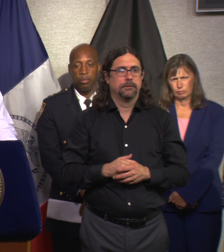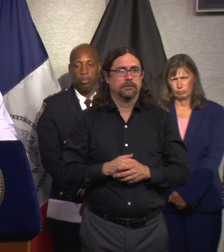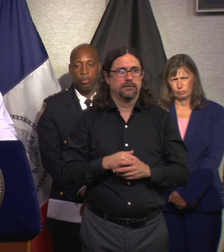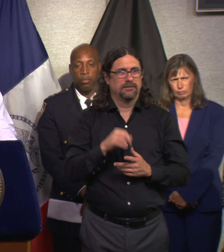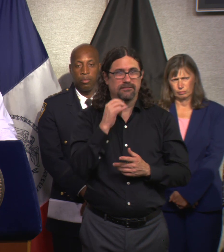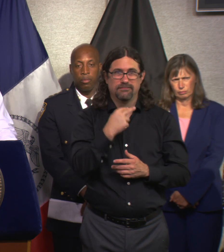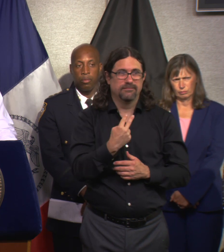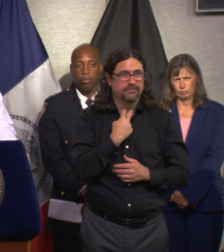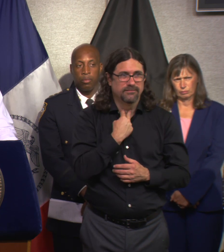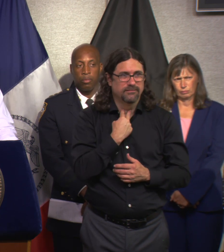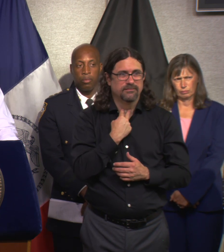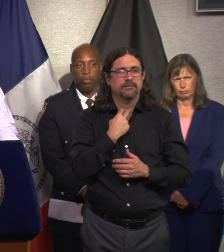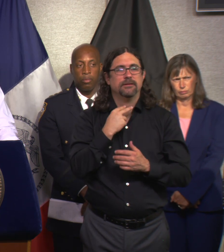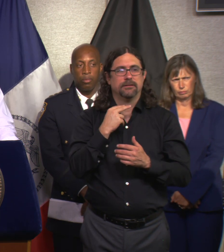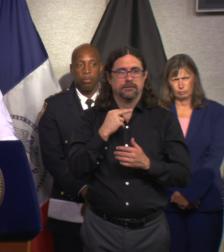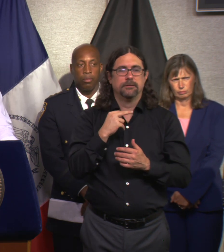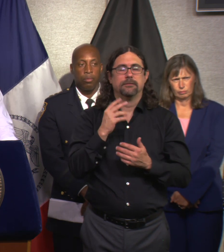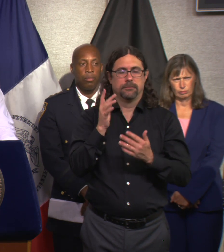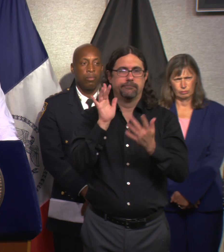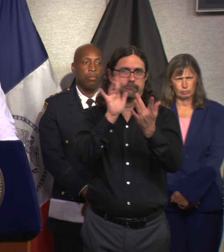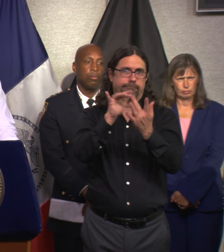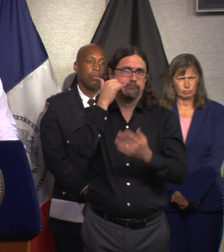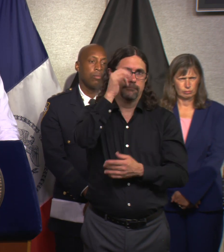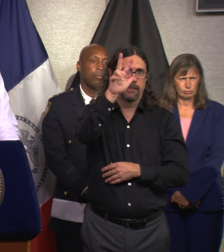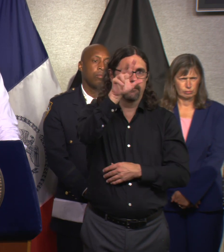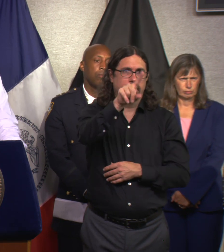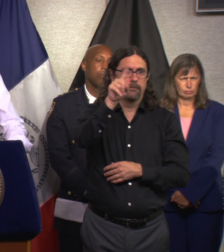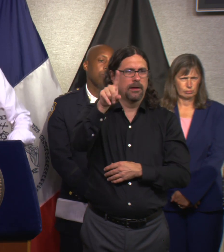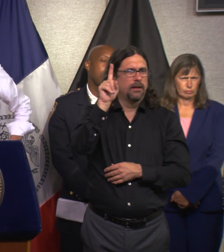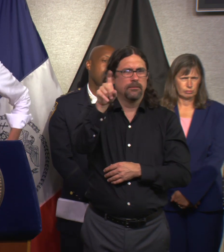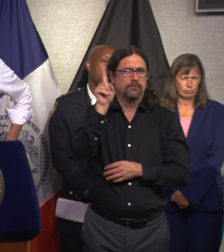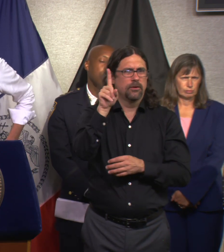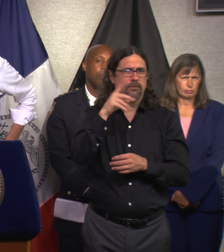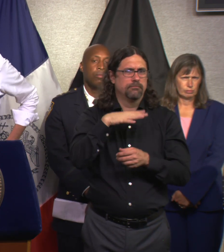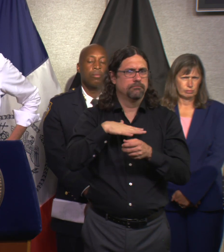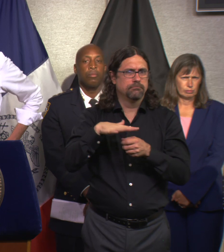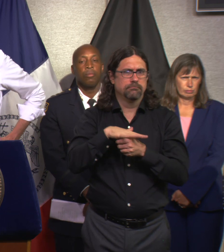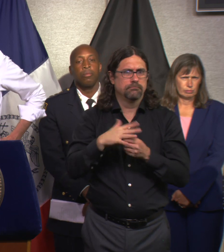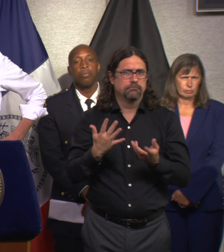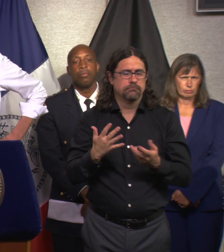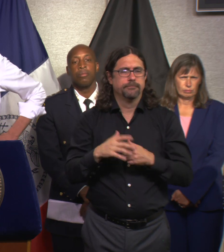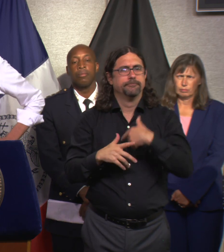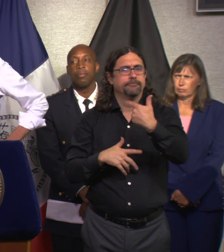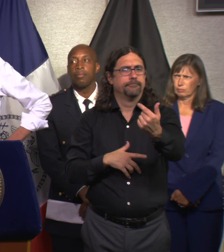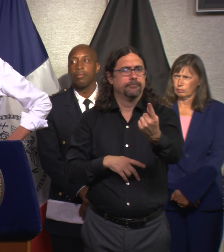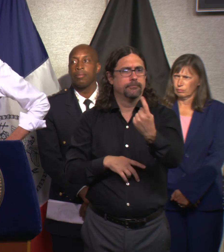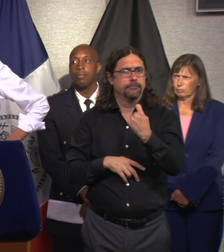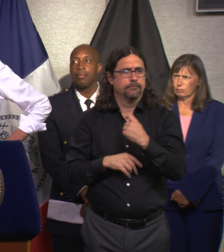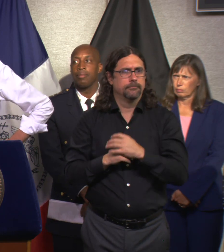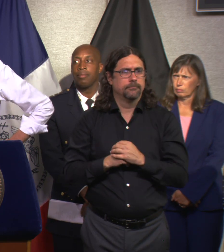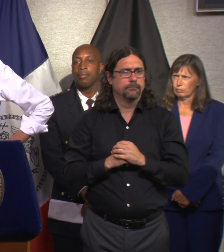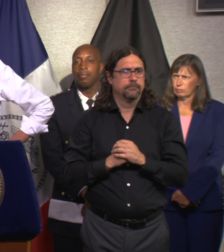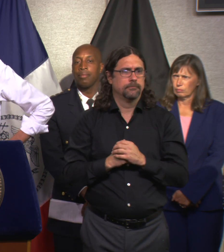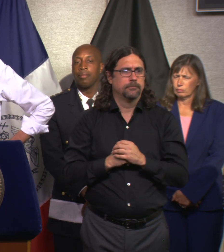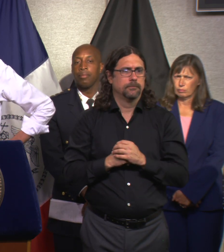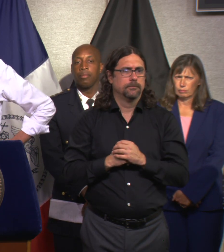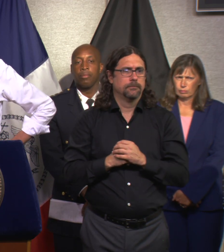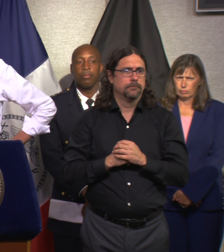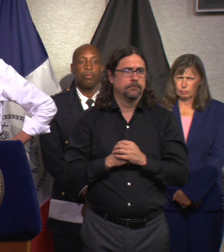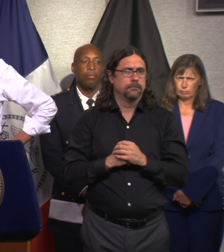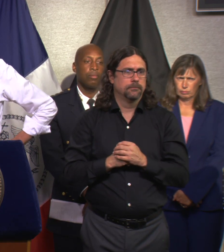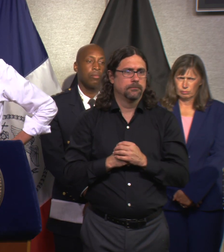and get the exact location. Yes, Greg. Where are you going to be this weekend? Here.